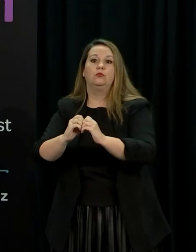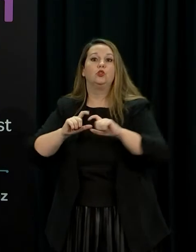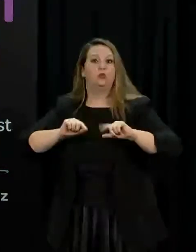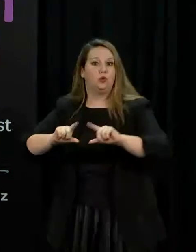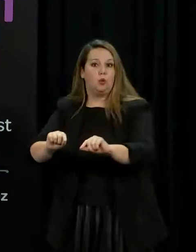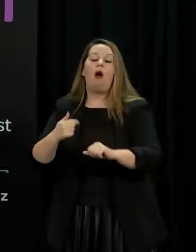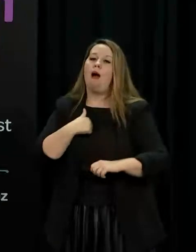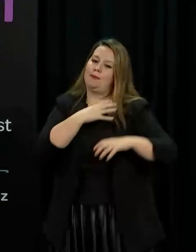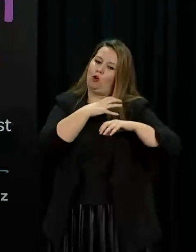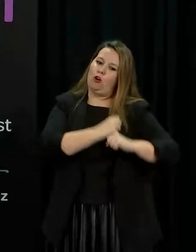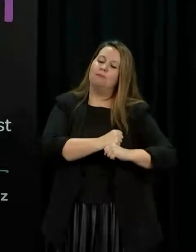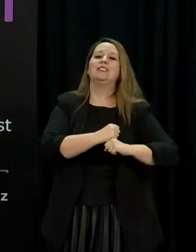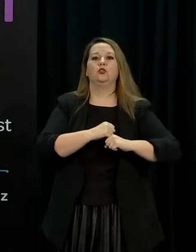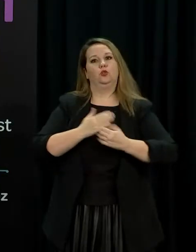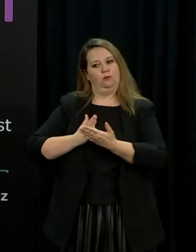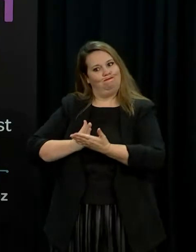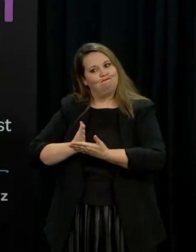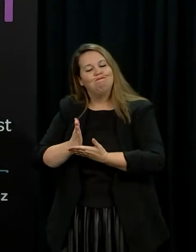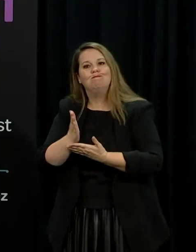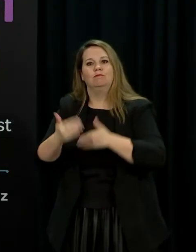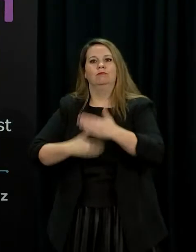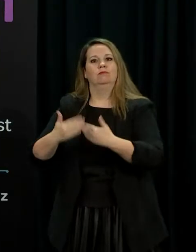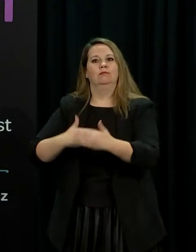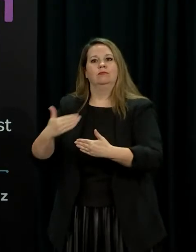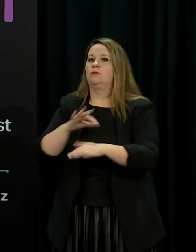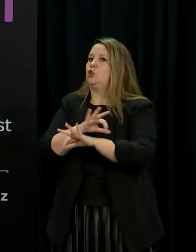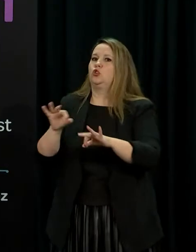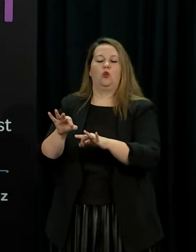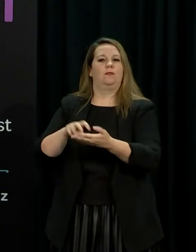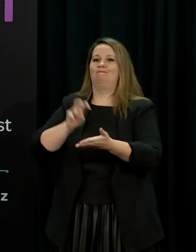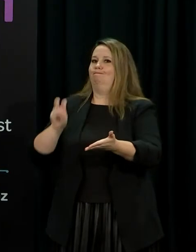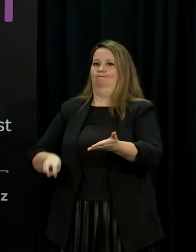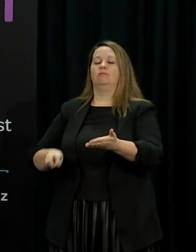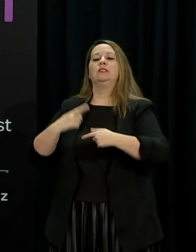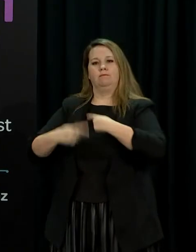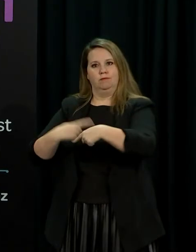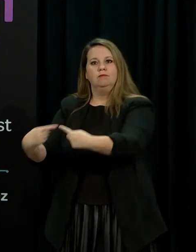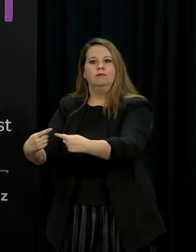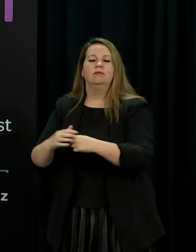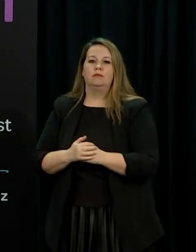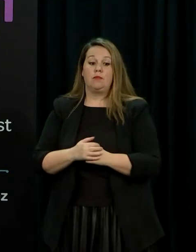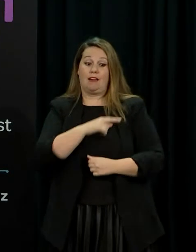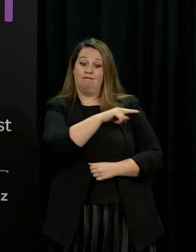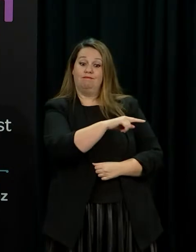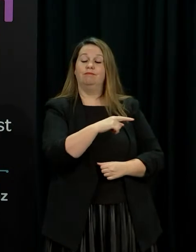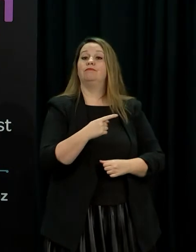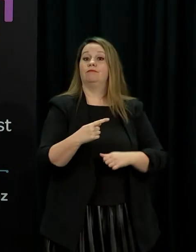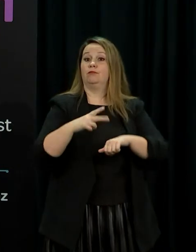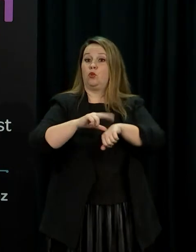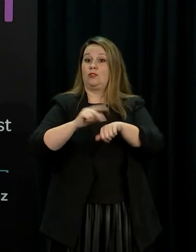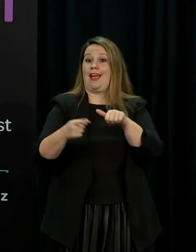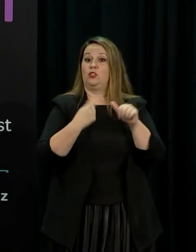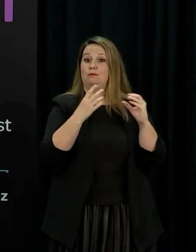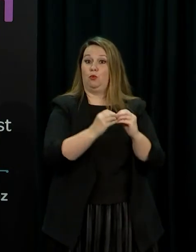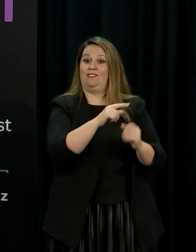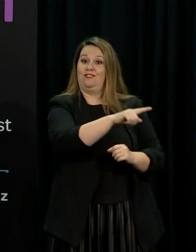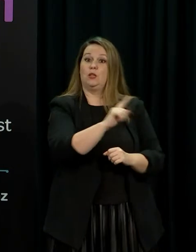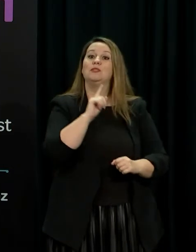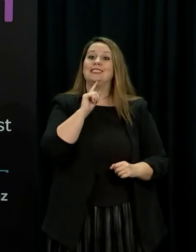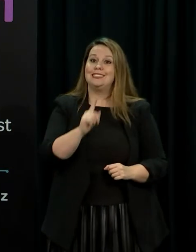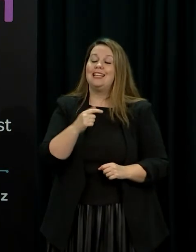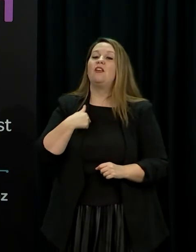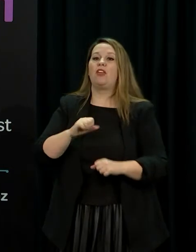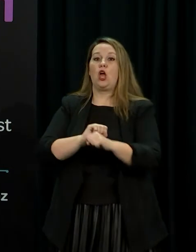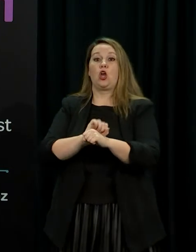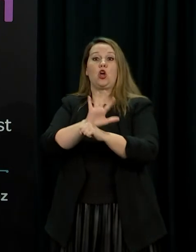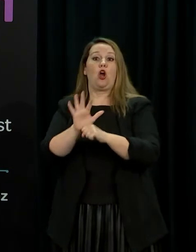through. That said, I think Dr. Bloomfield's absolutely right. We will reach a point at some stage where the COVID response folds back into a more